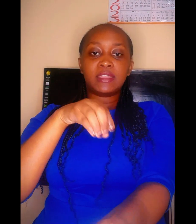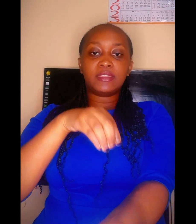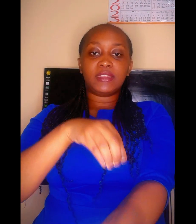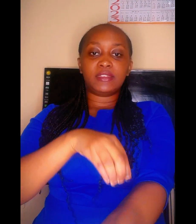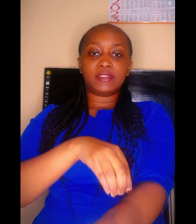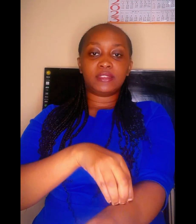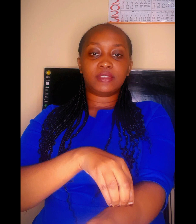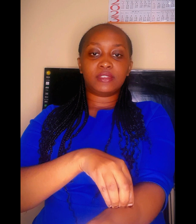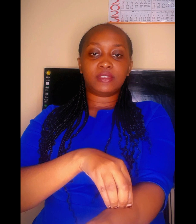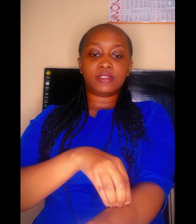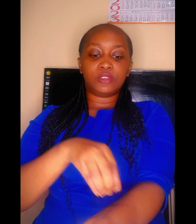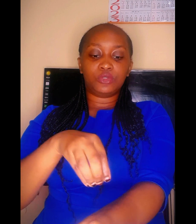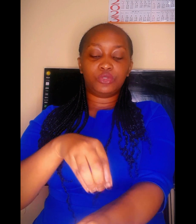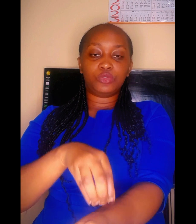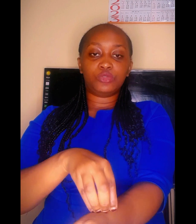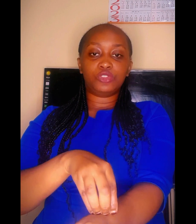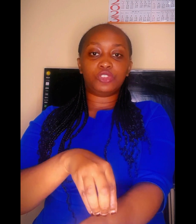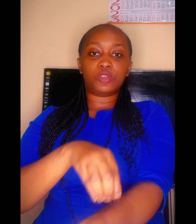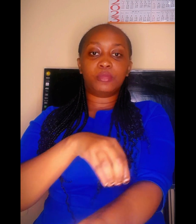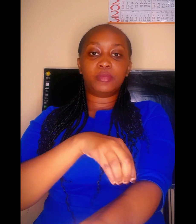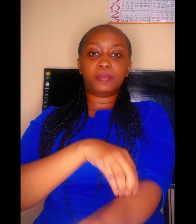Then you do Job,